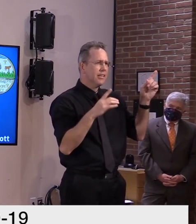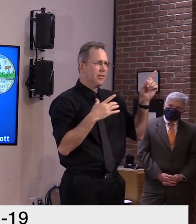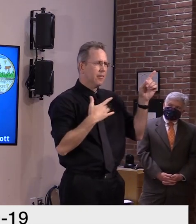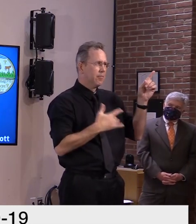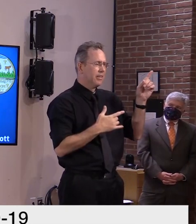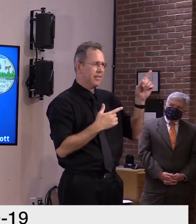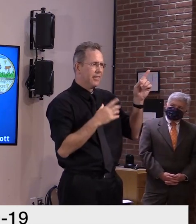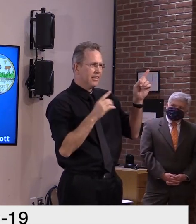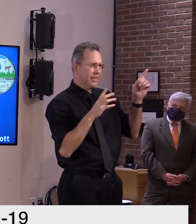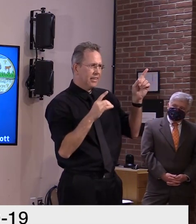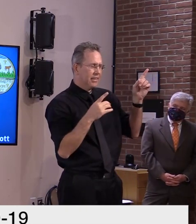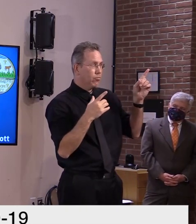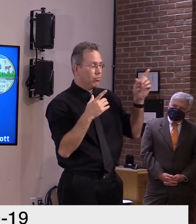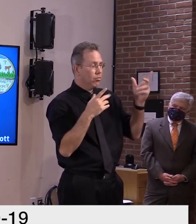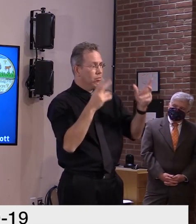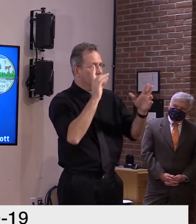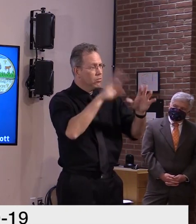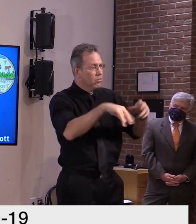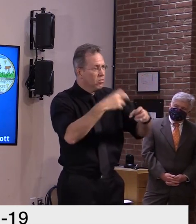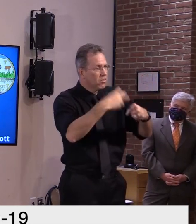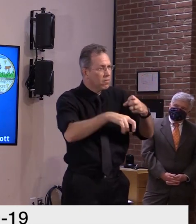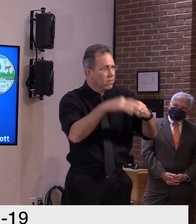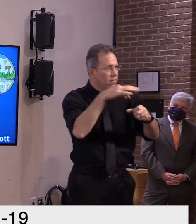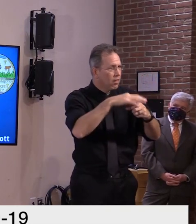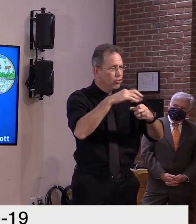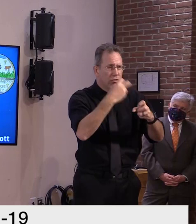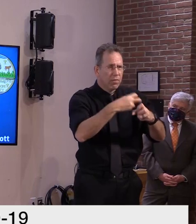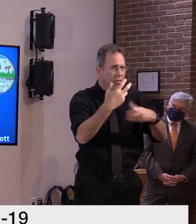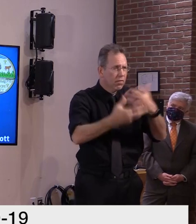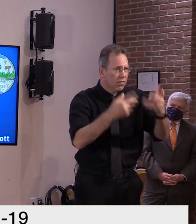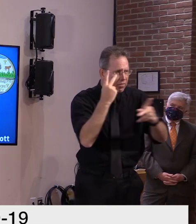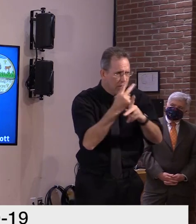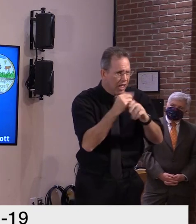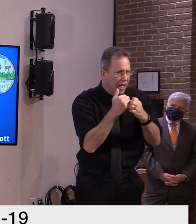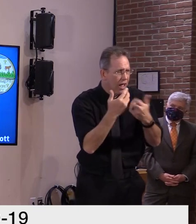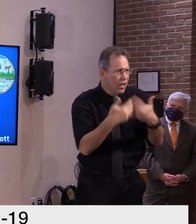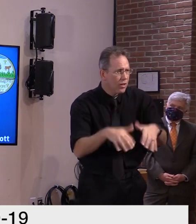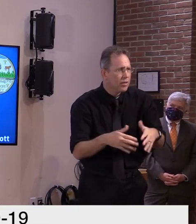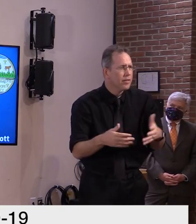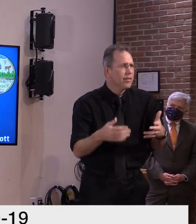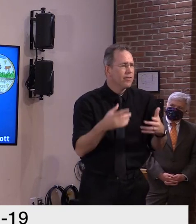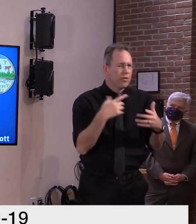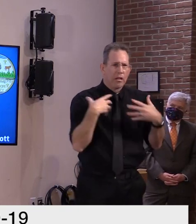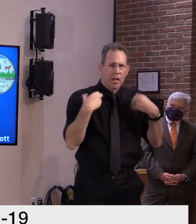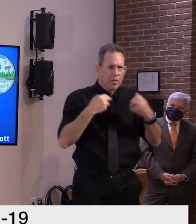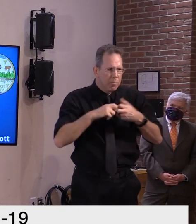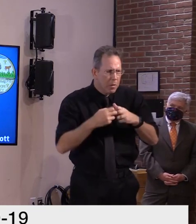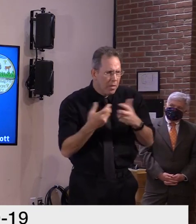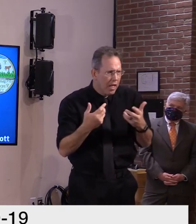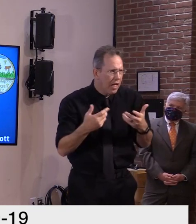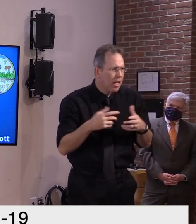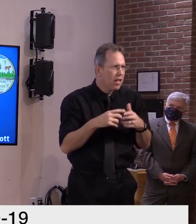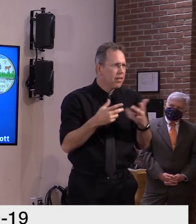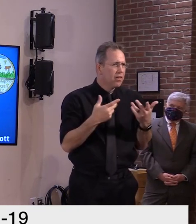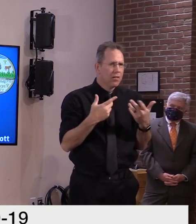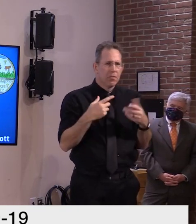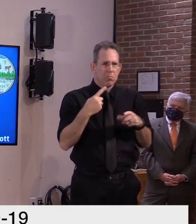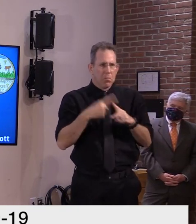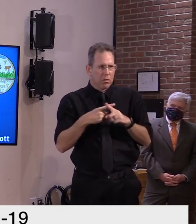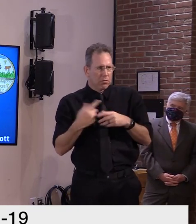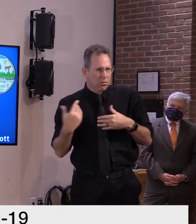so public health aware and public health conscious and had so much guidance built in that if you abide by